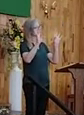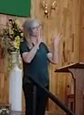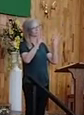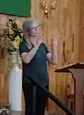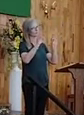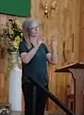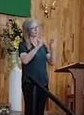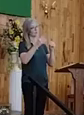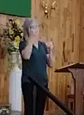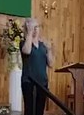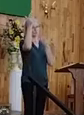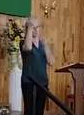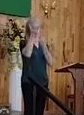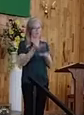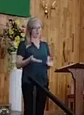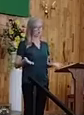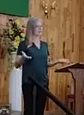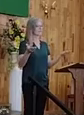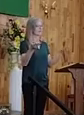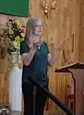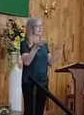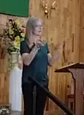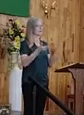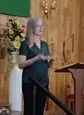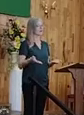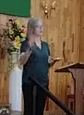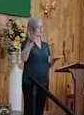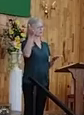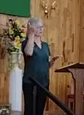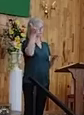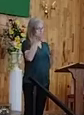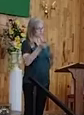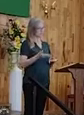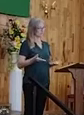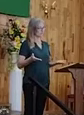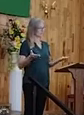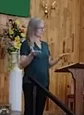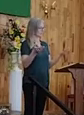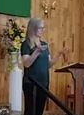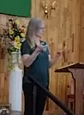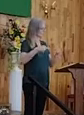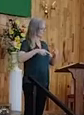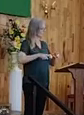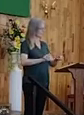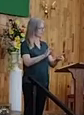You are there.